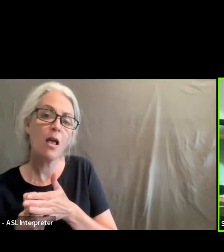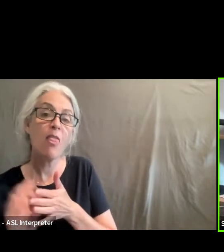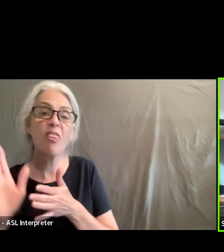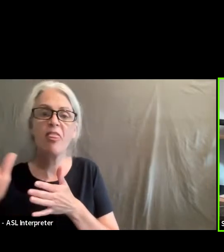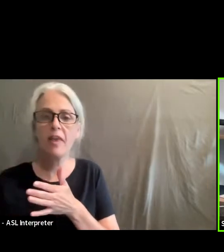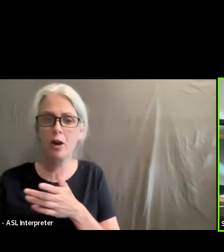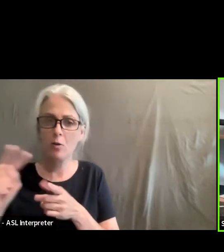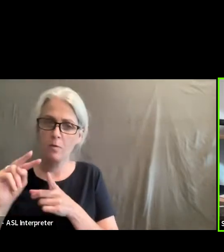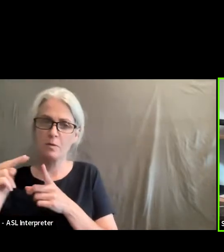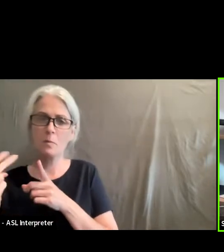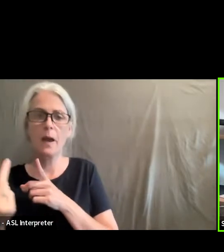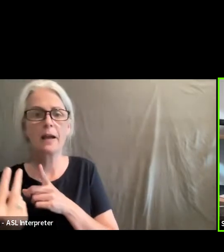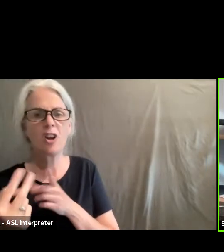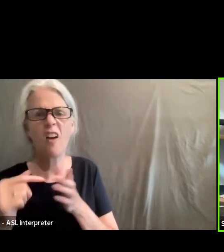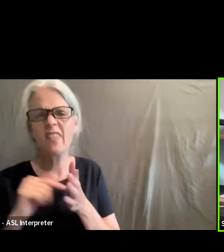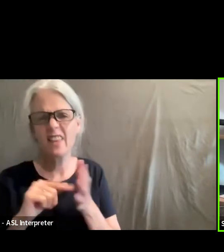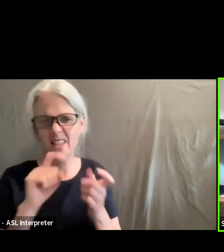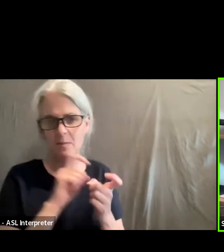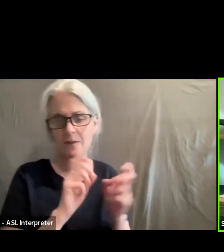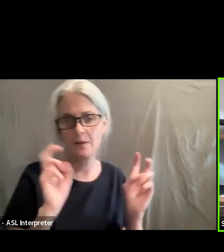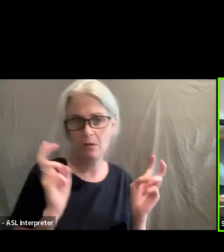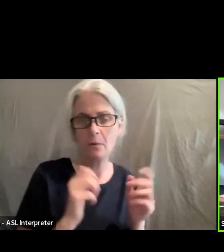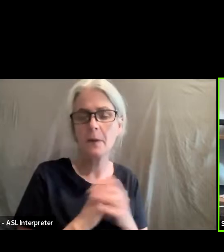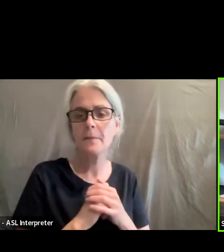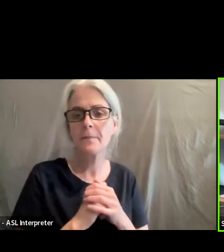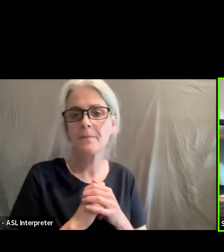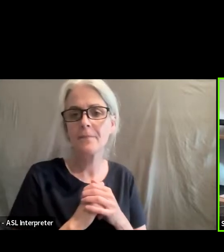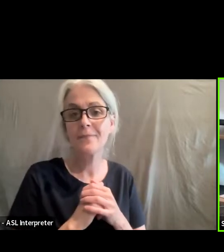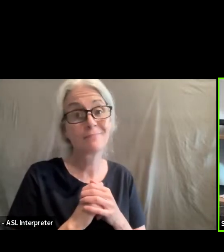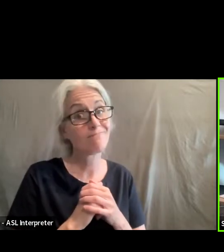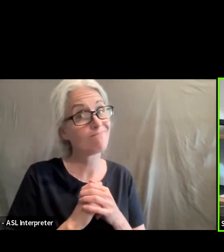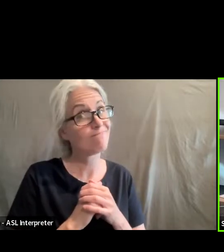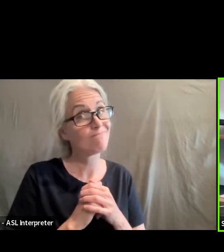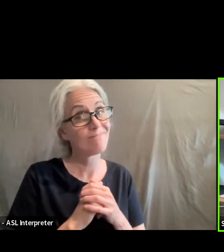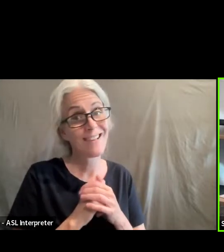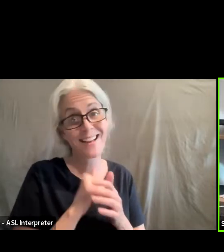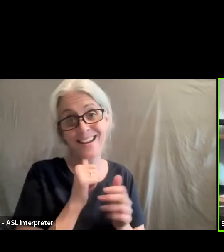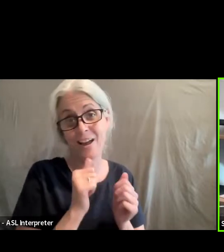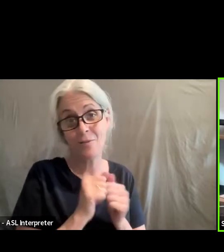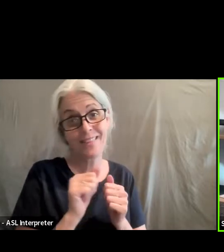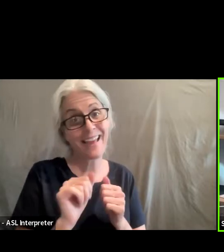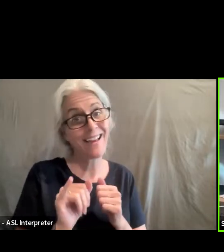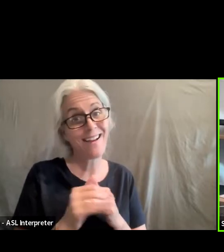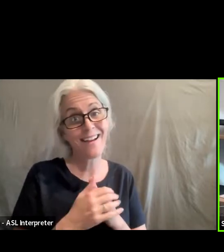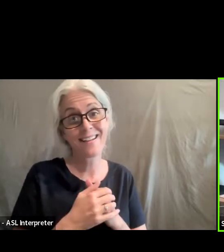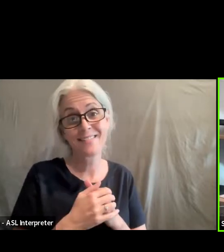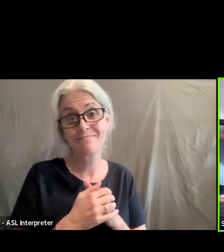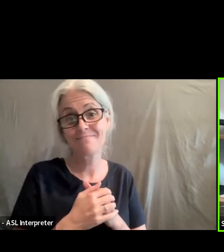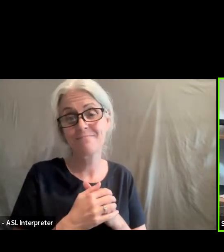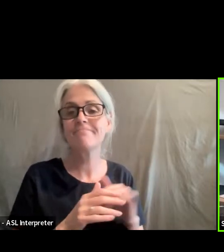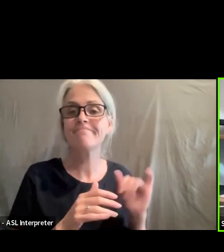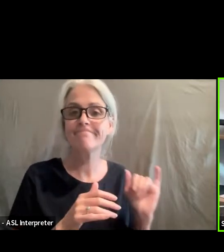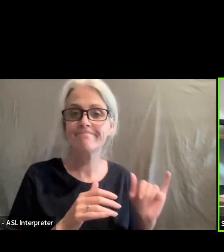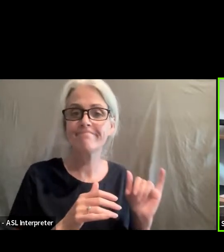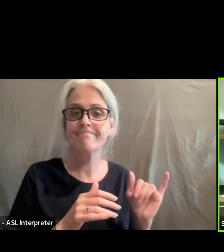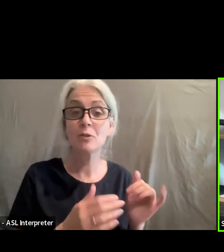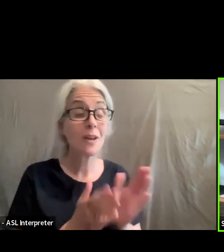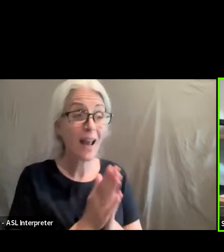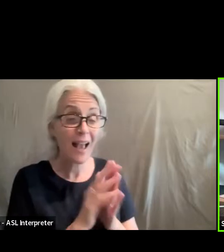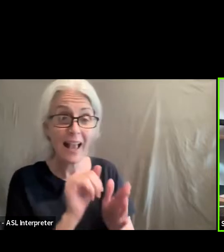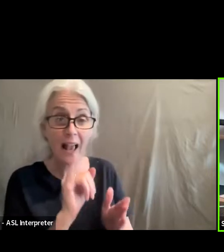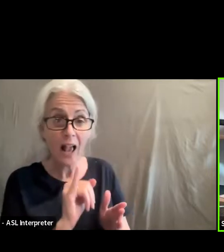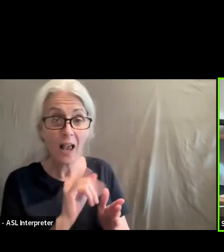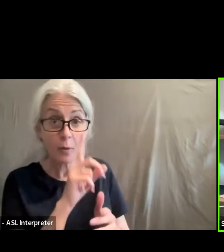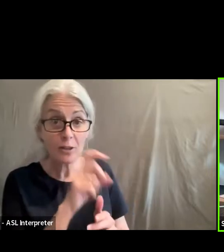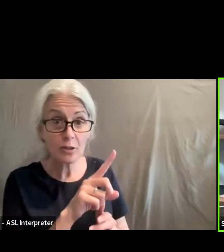that they're taking on this particular topic. You can't do that with AI so much. You can ask AI a question, it's going to give